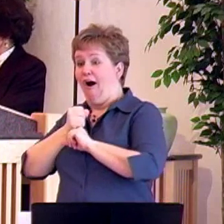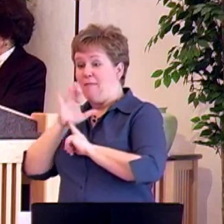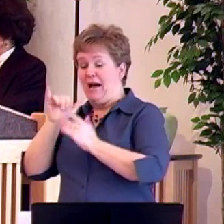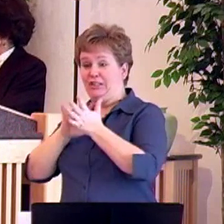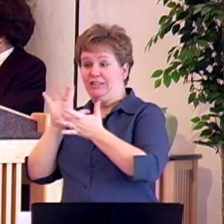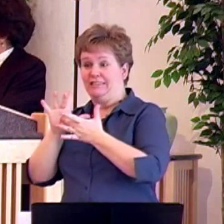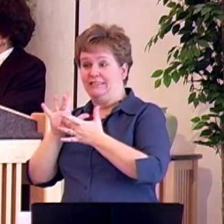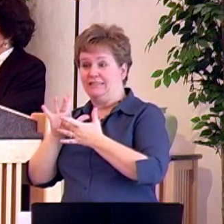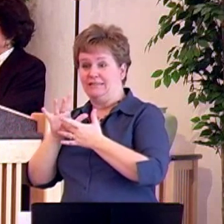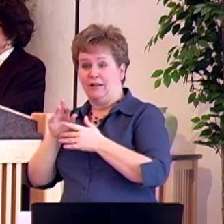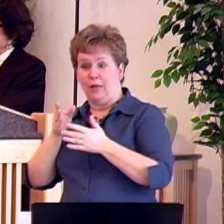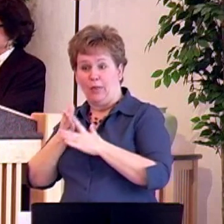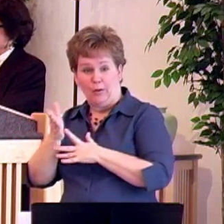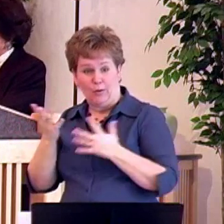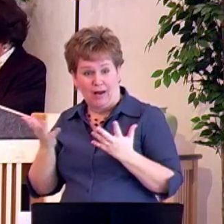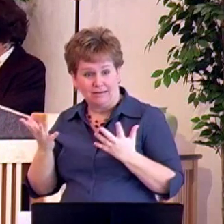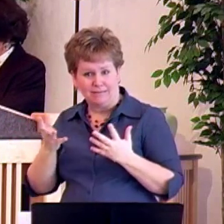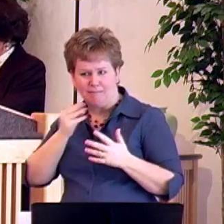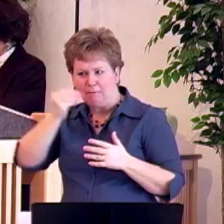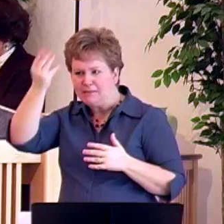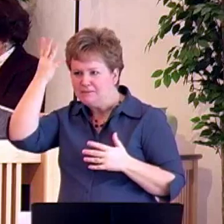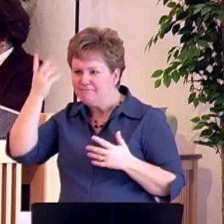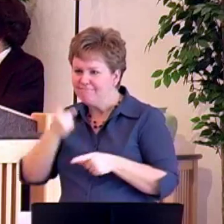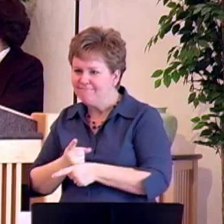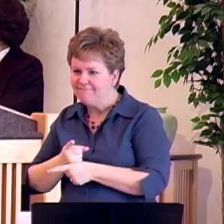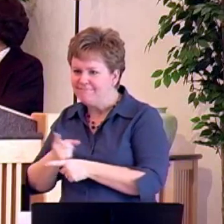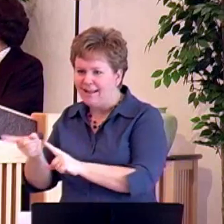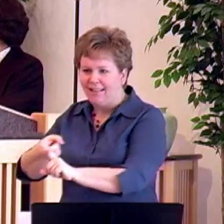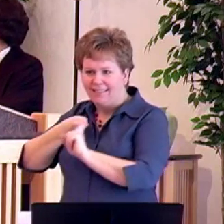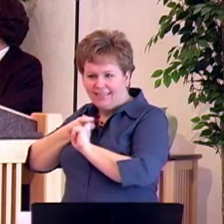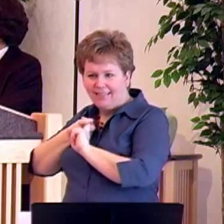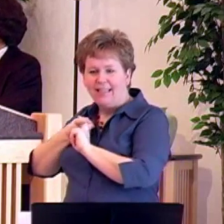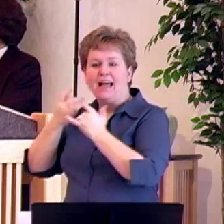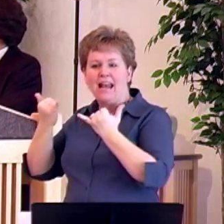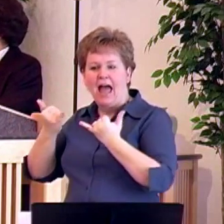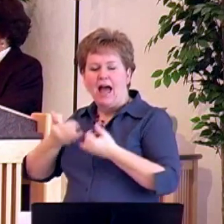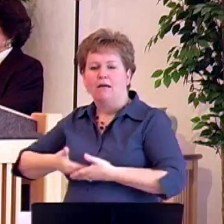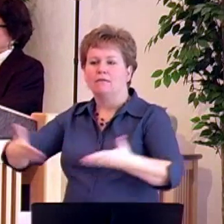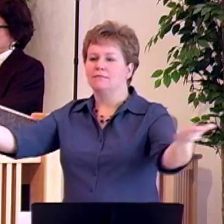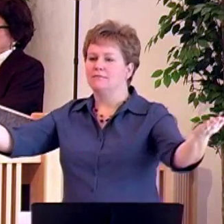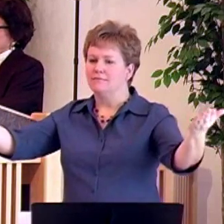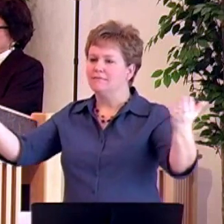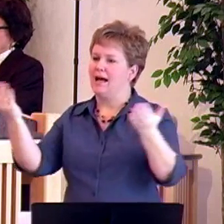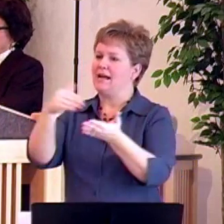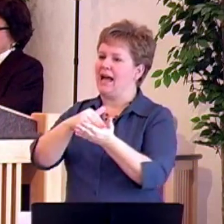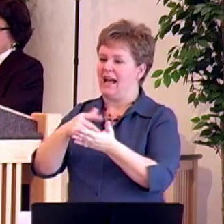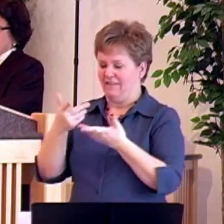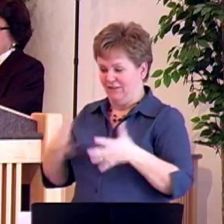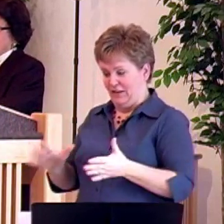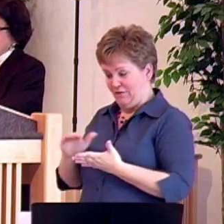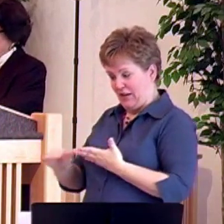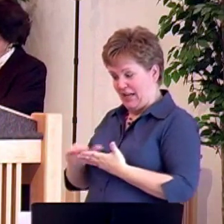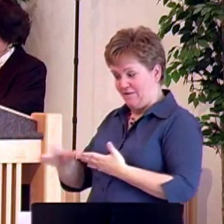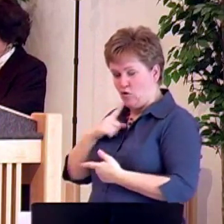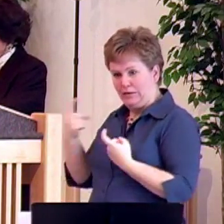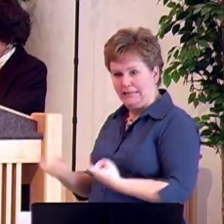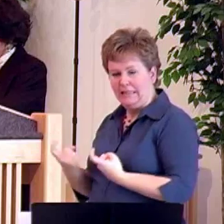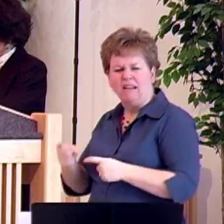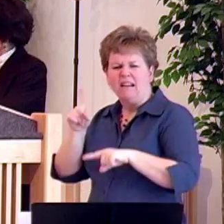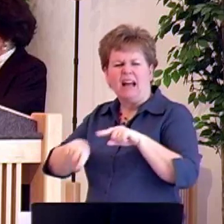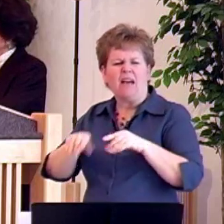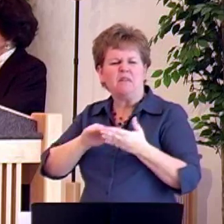catches people, we are released. Released from the power of sin, released from trying to save